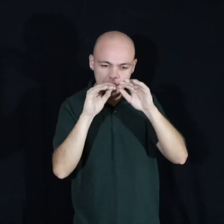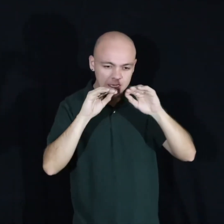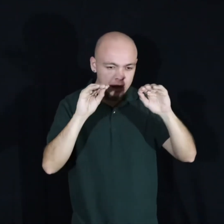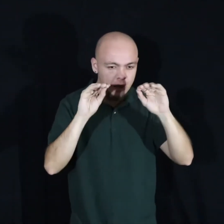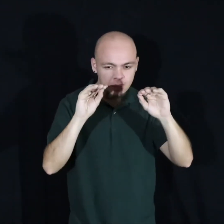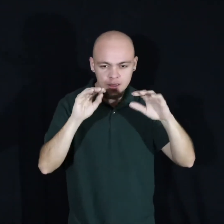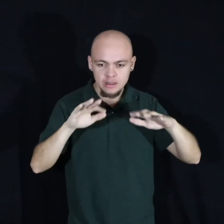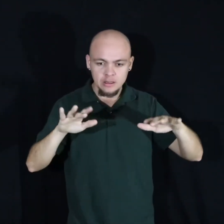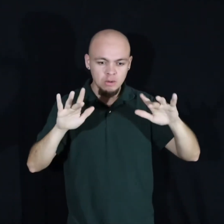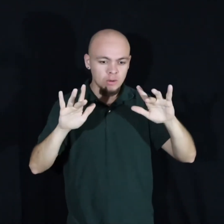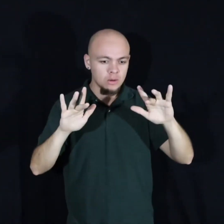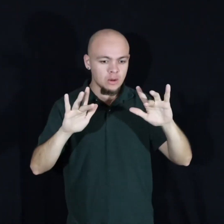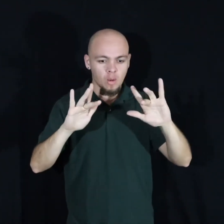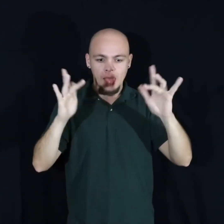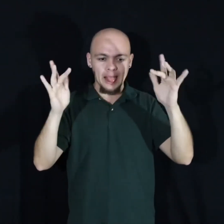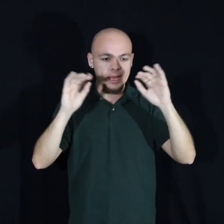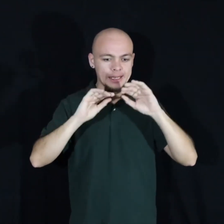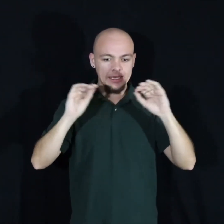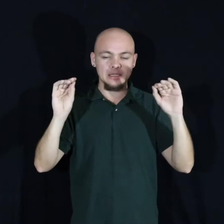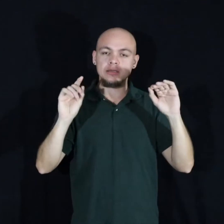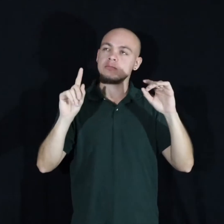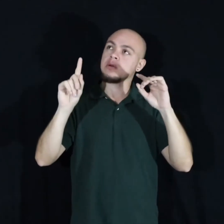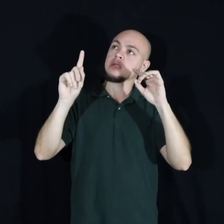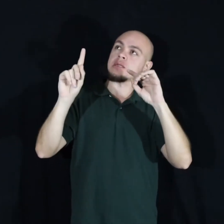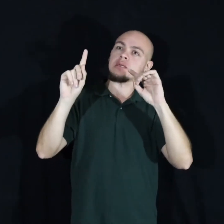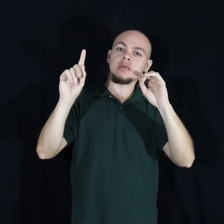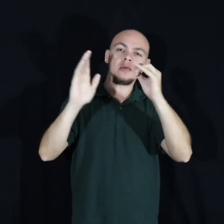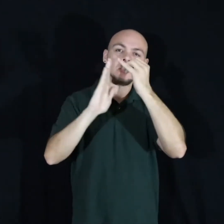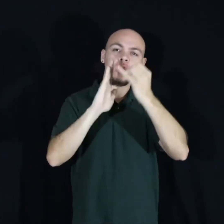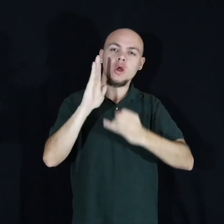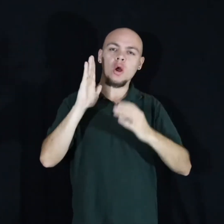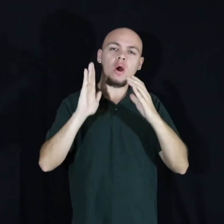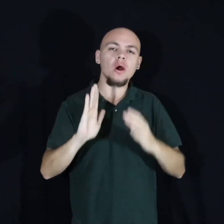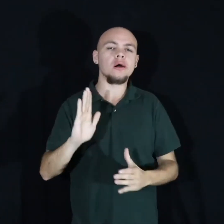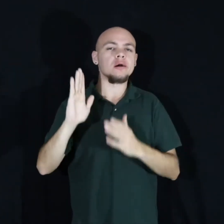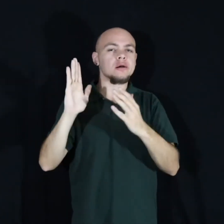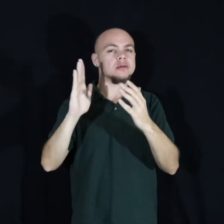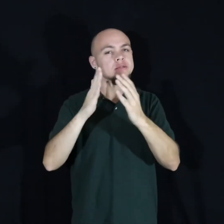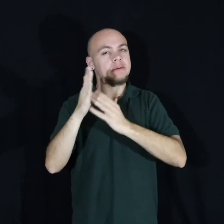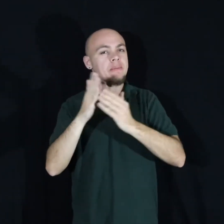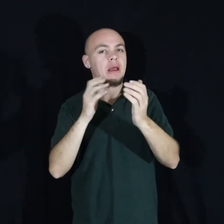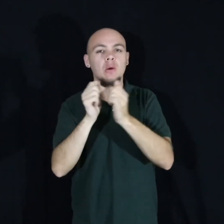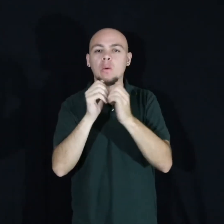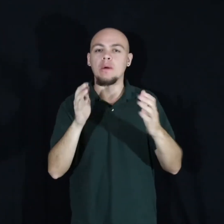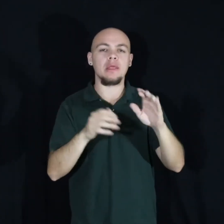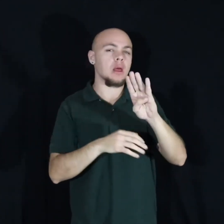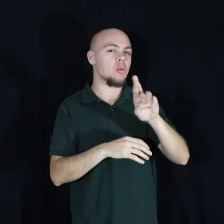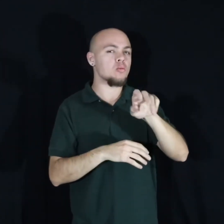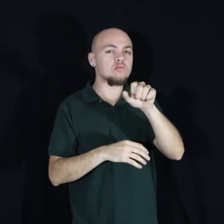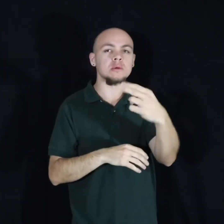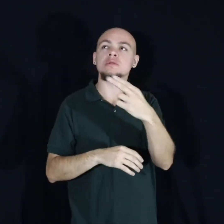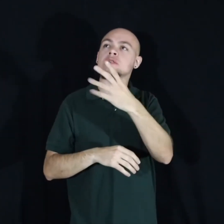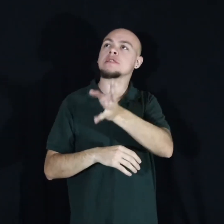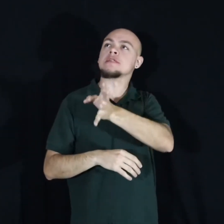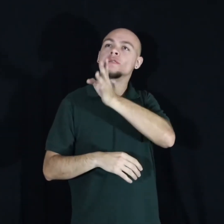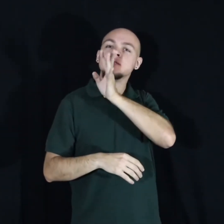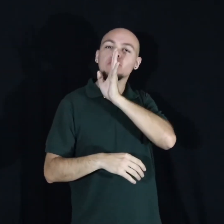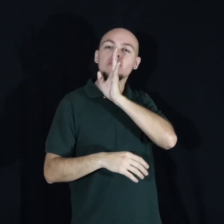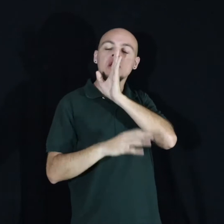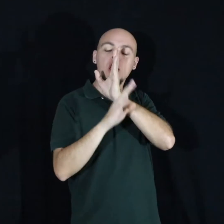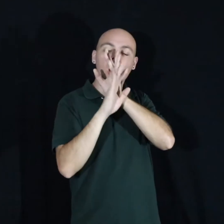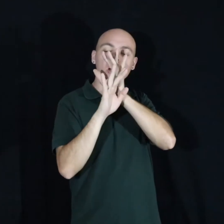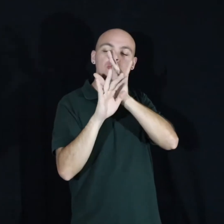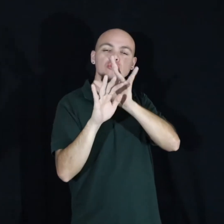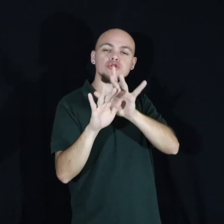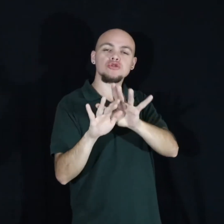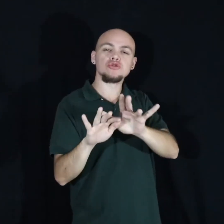was lightless, but he is an artist of artists who paints with no brushes. He speaks, and a hush falls over